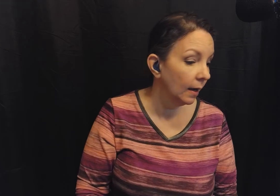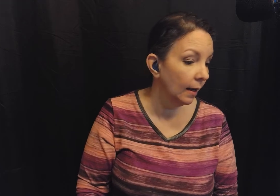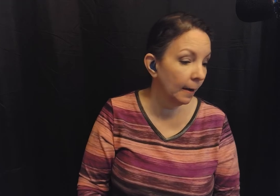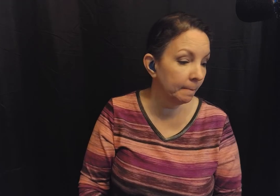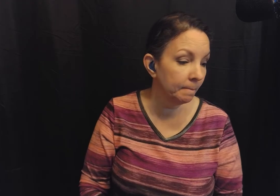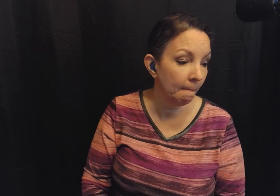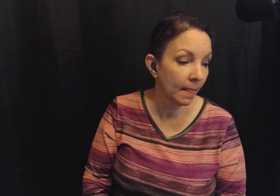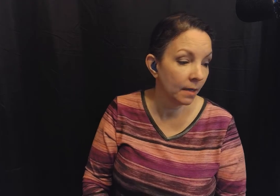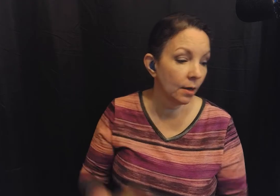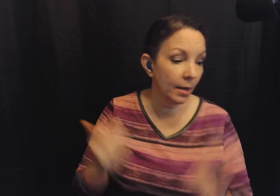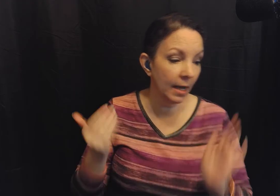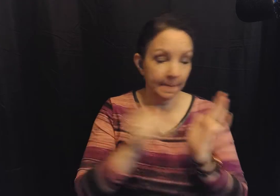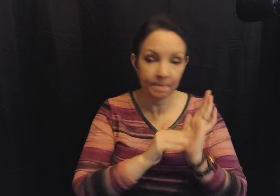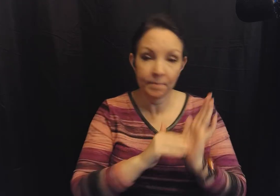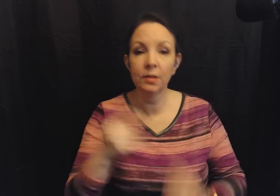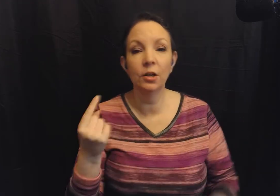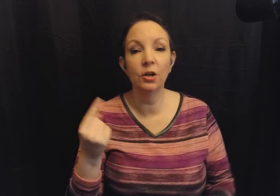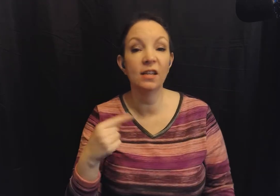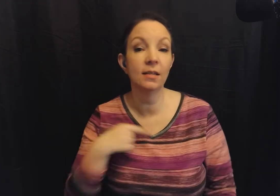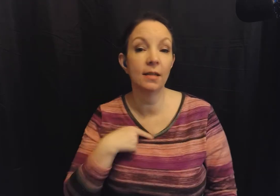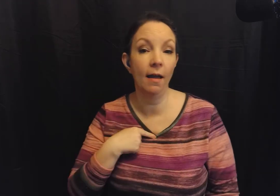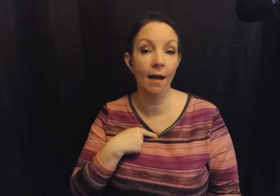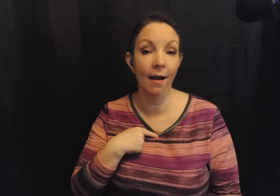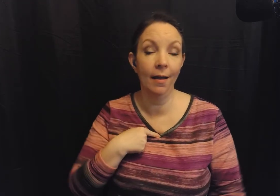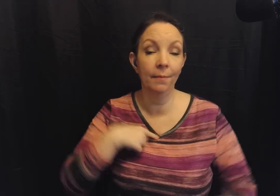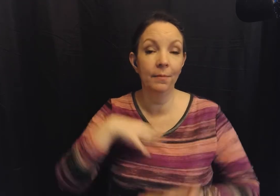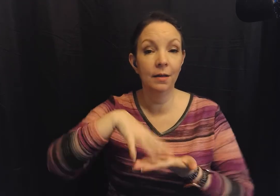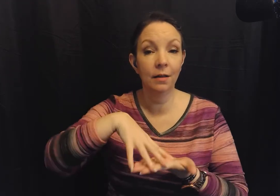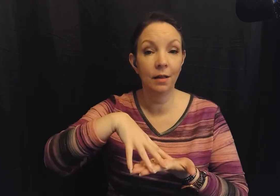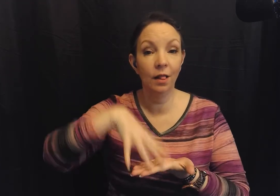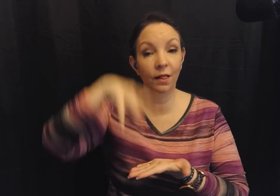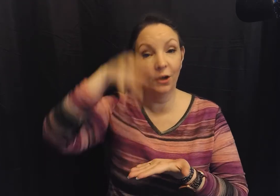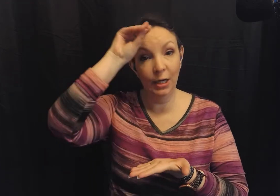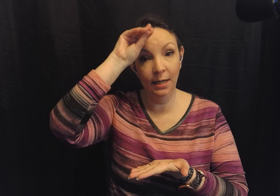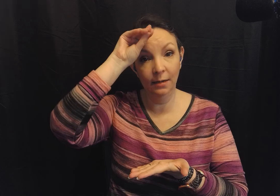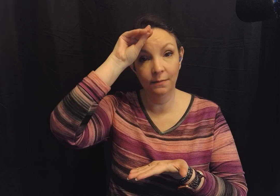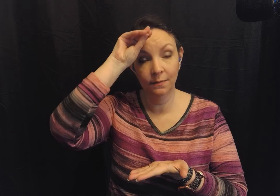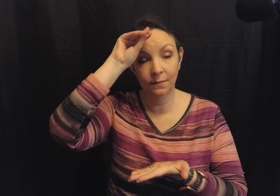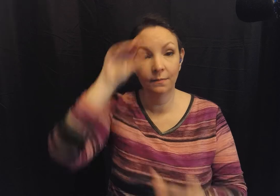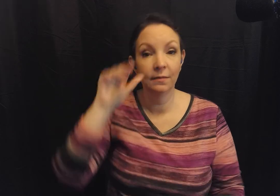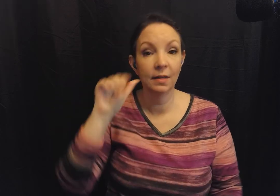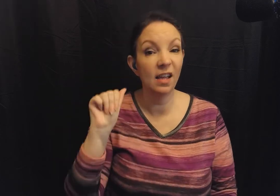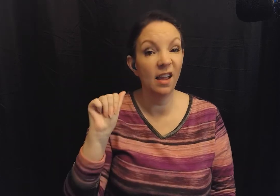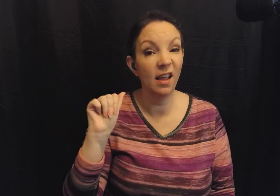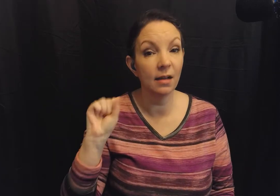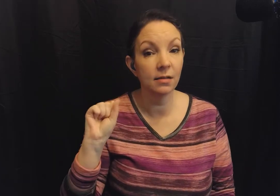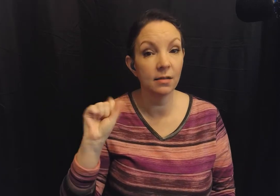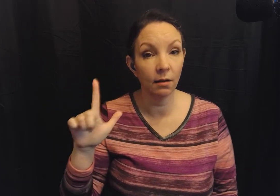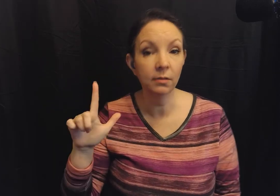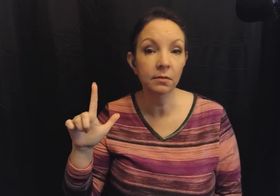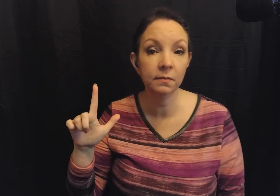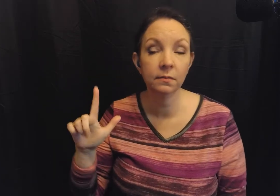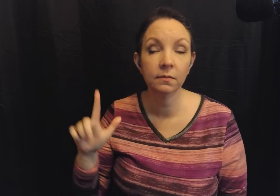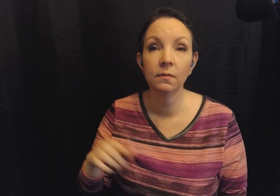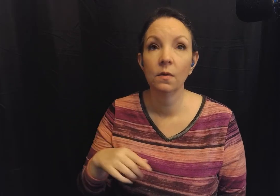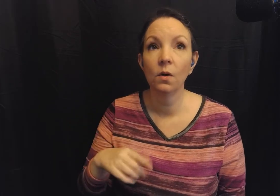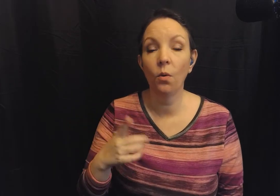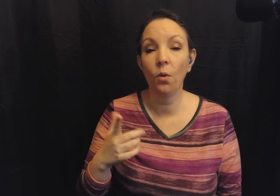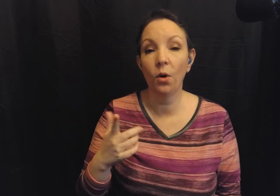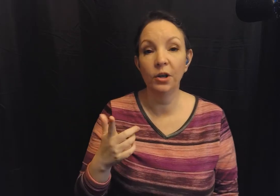Um, so again, so you're going to say I'm learning ASL,